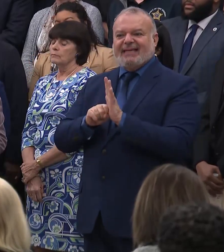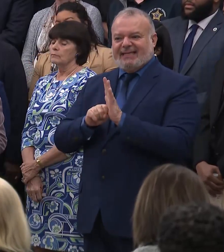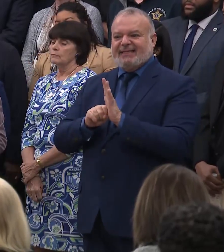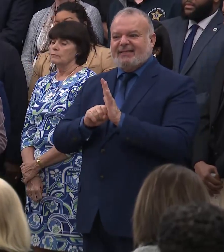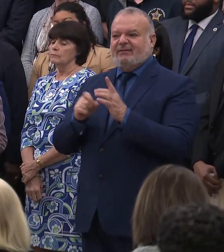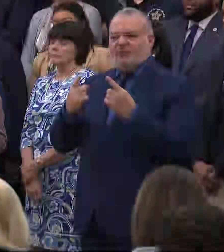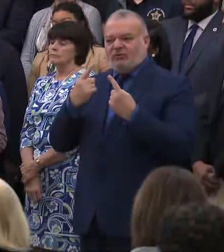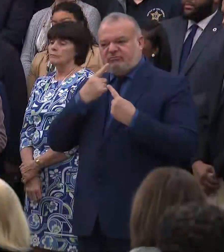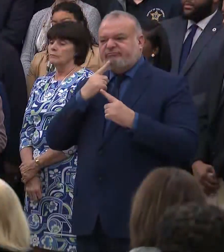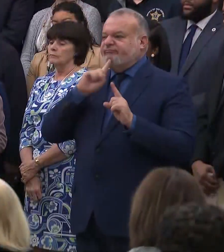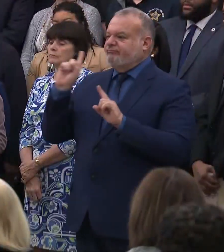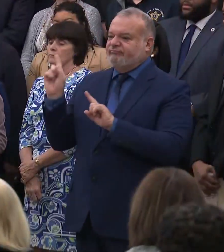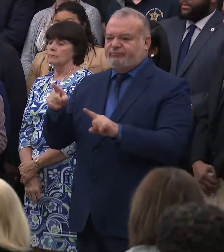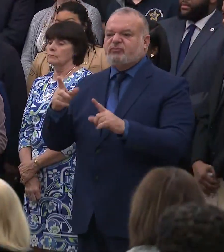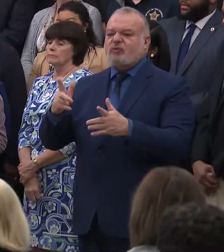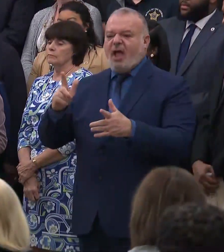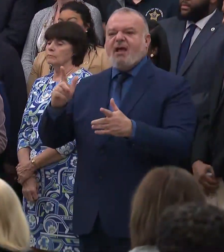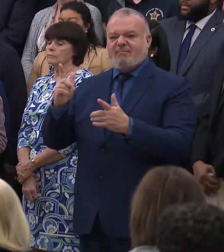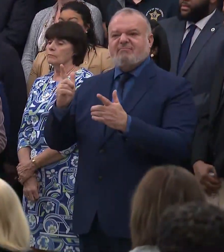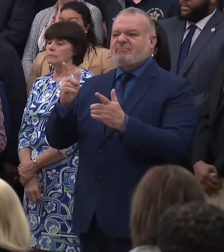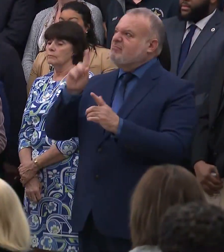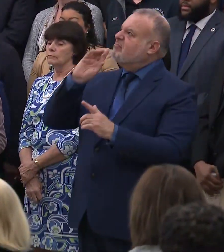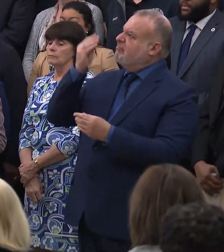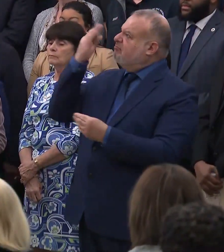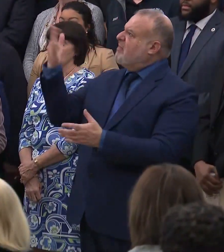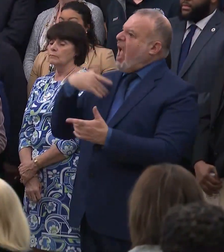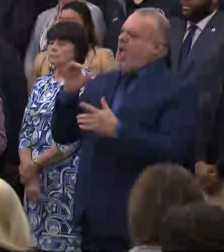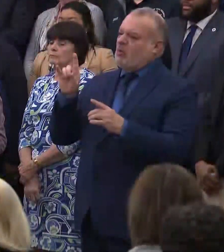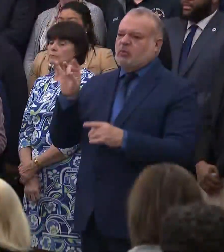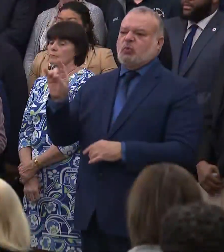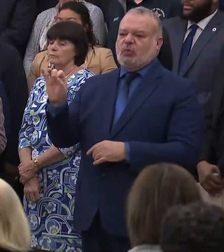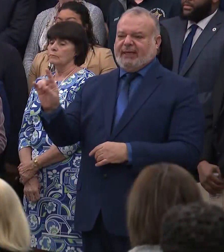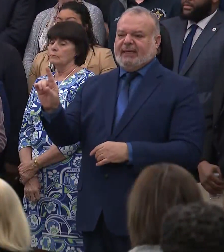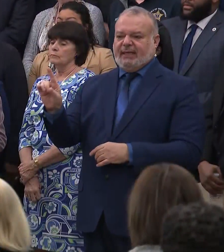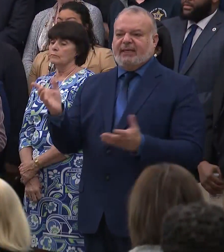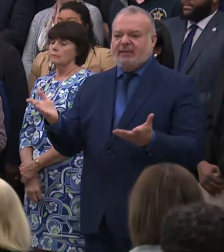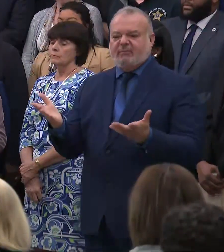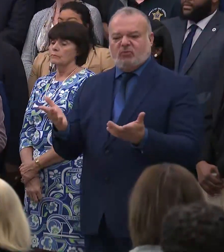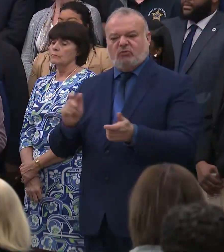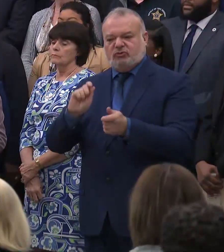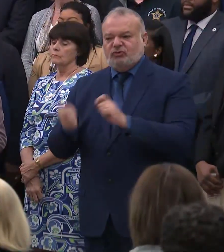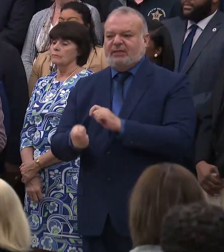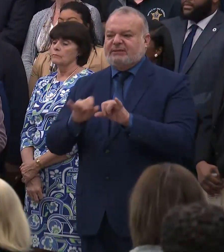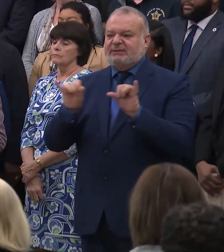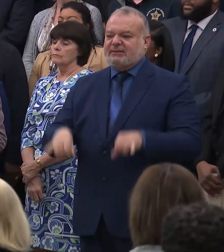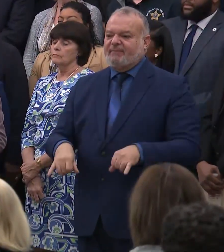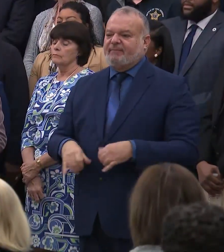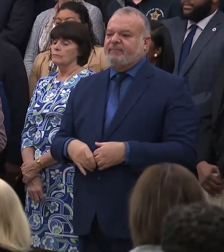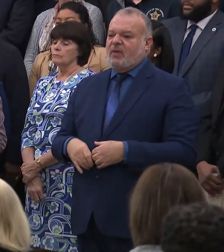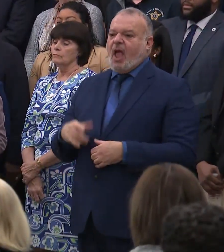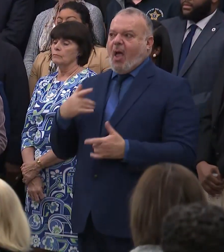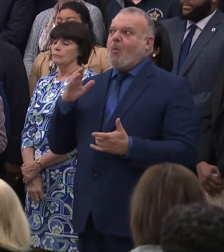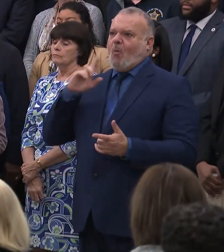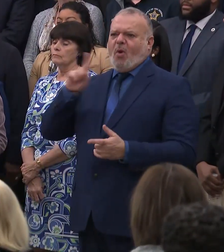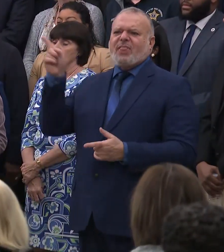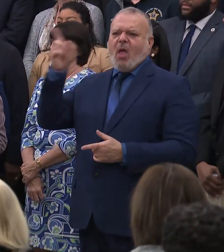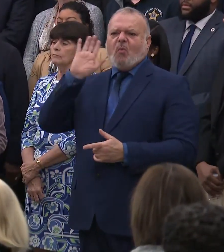call. I'm confident that they will take notice of today's announcement and it will inspire other states to